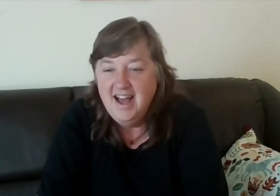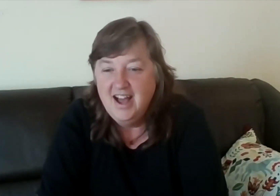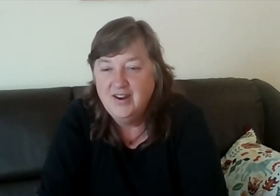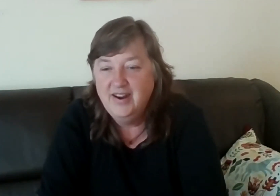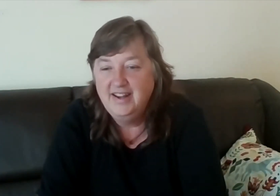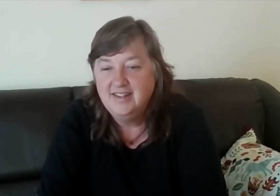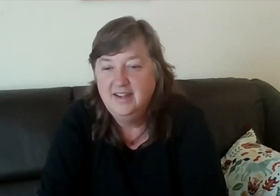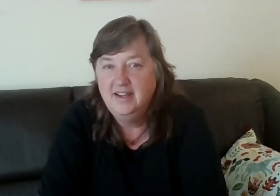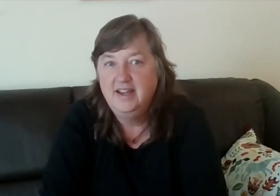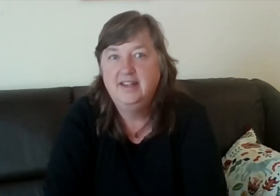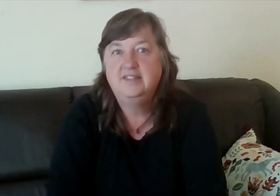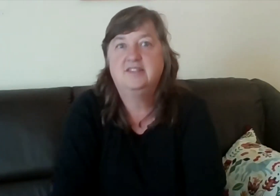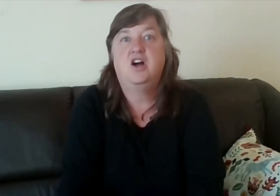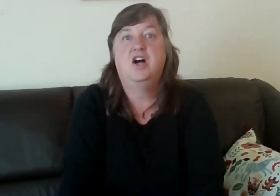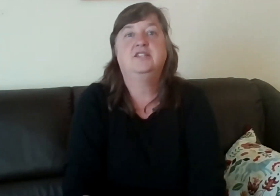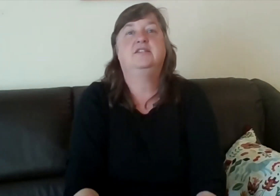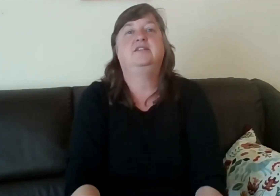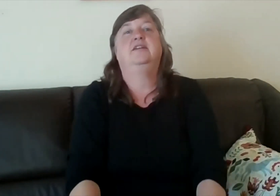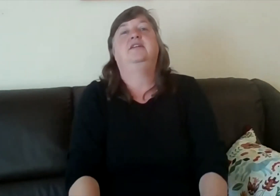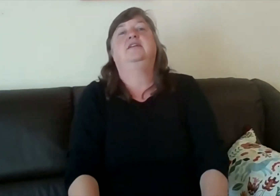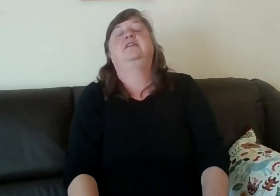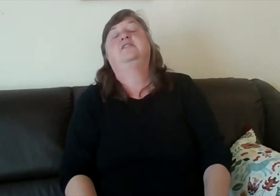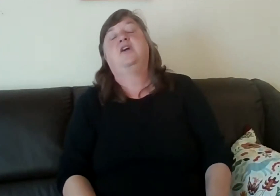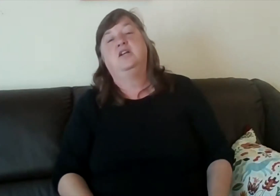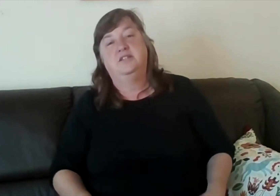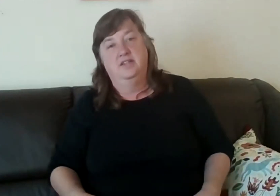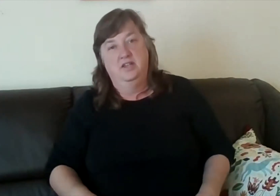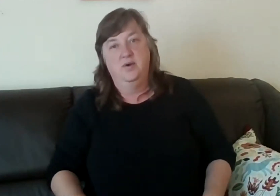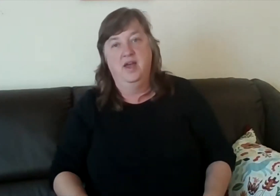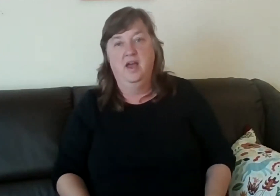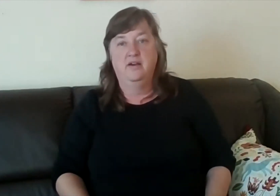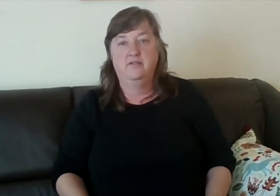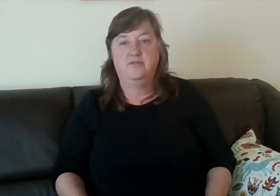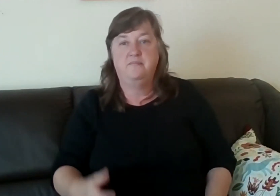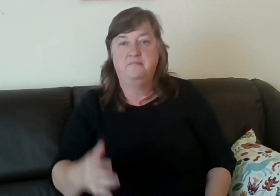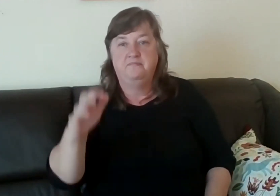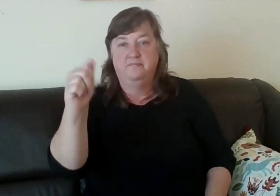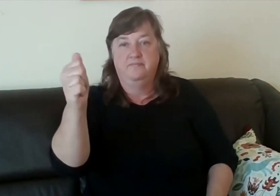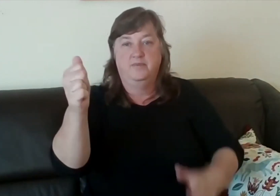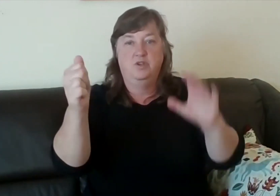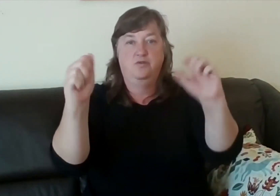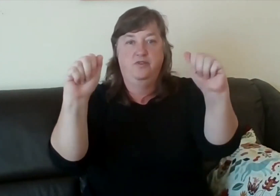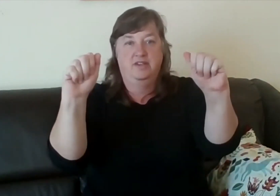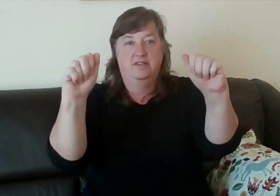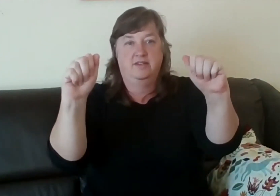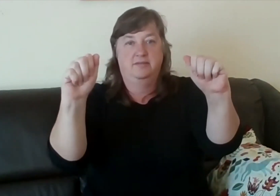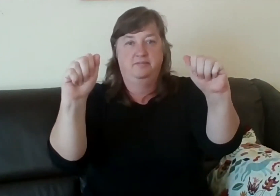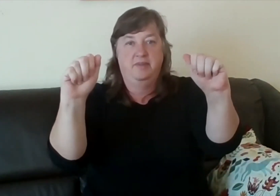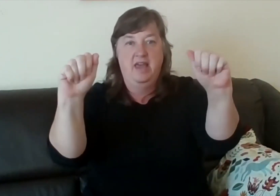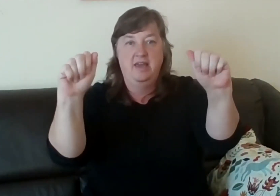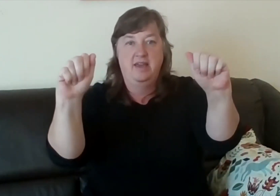All right, exhausted, exhausted. You have 2 fists, A